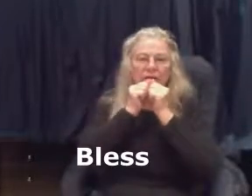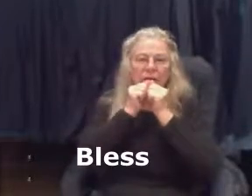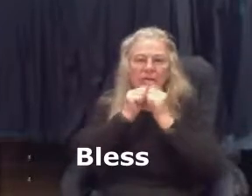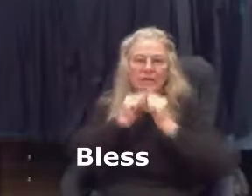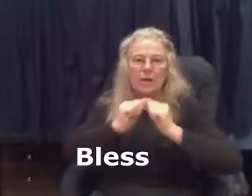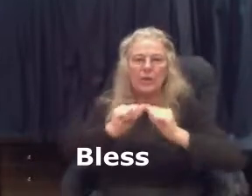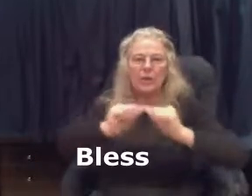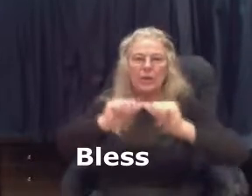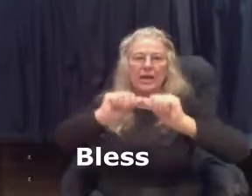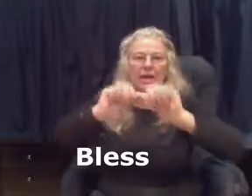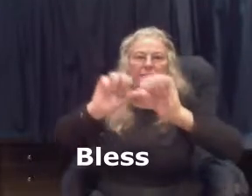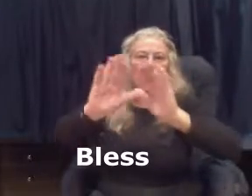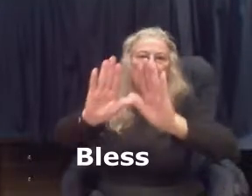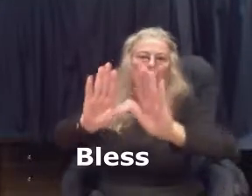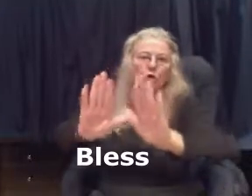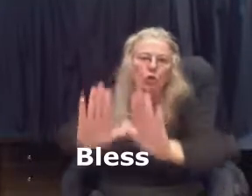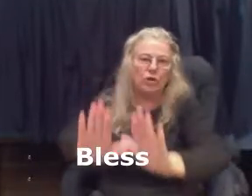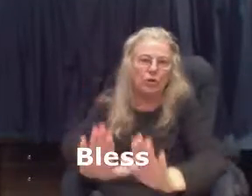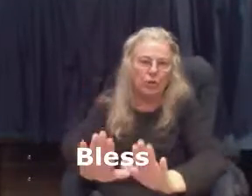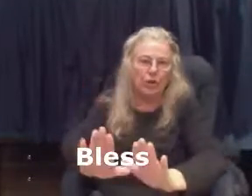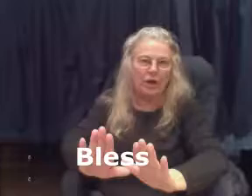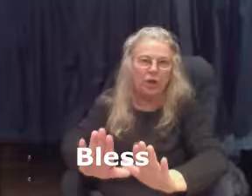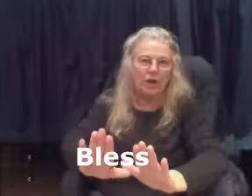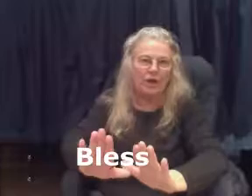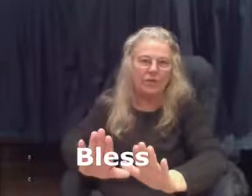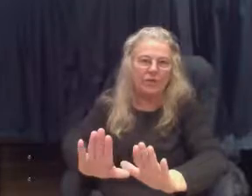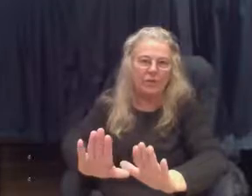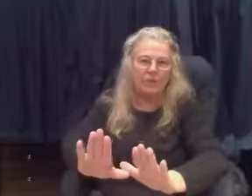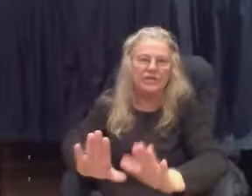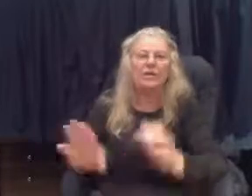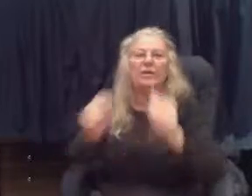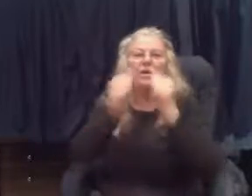lips, bring it out, and you're going to put it on another person.